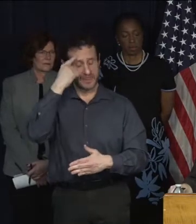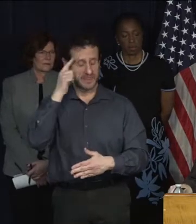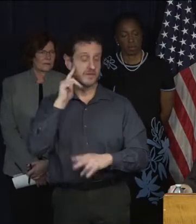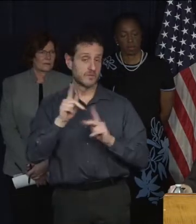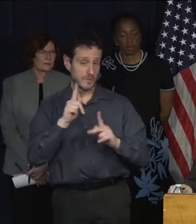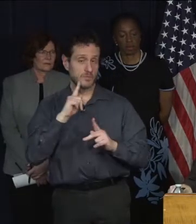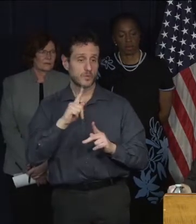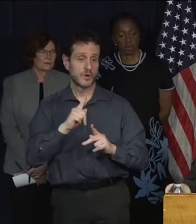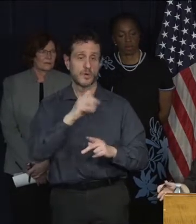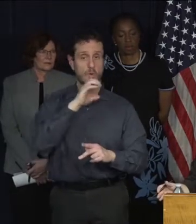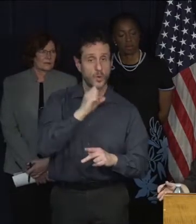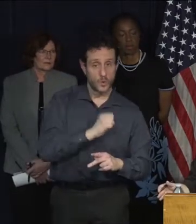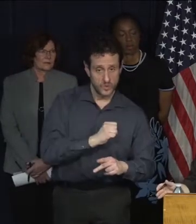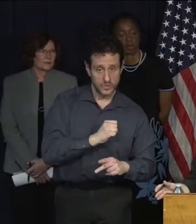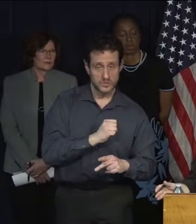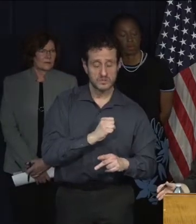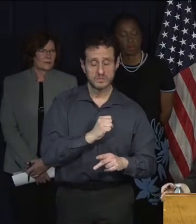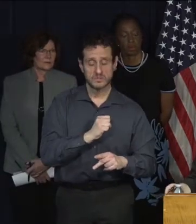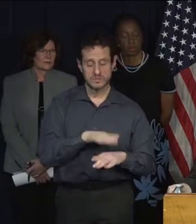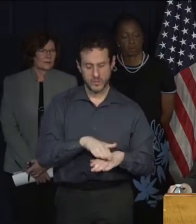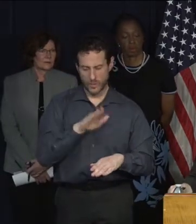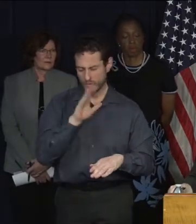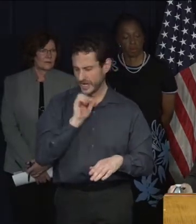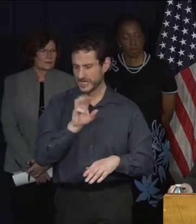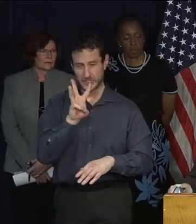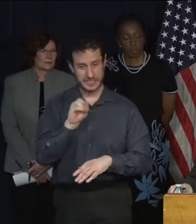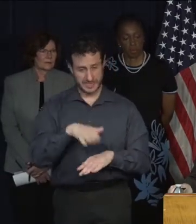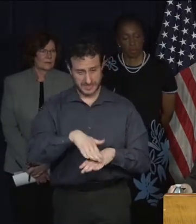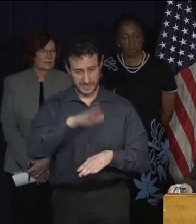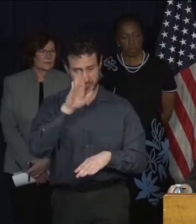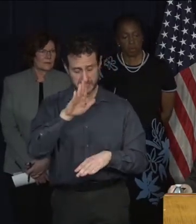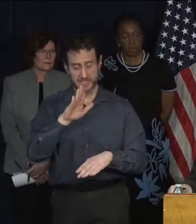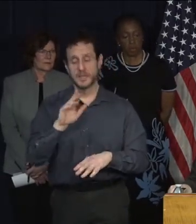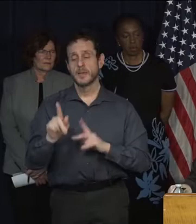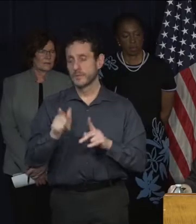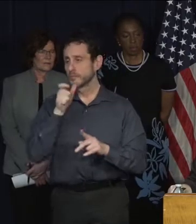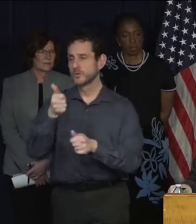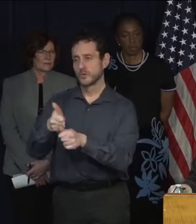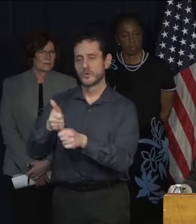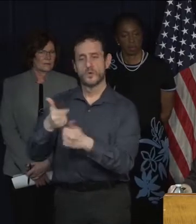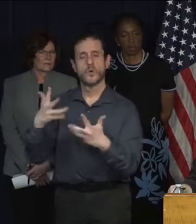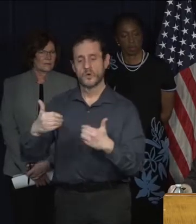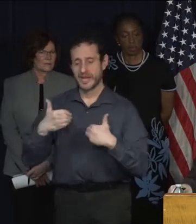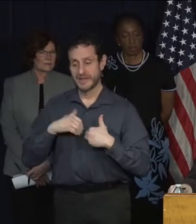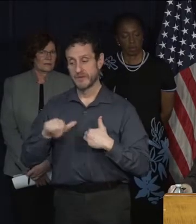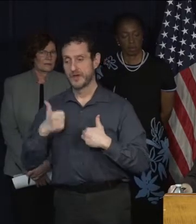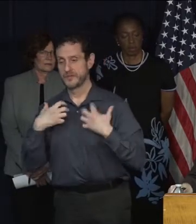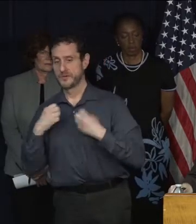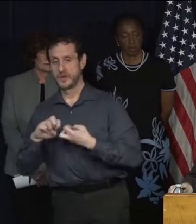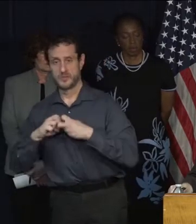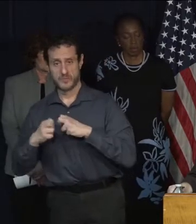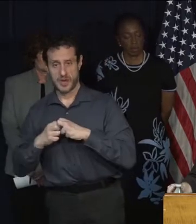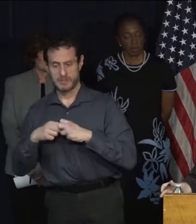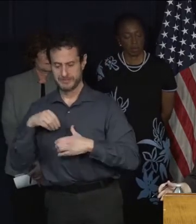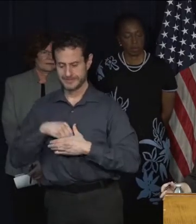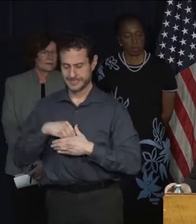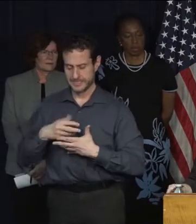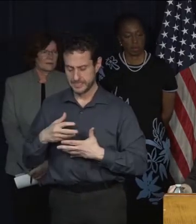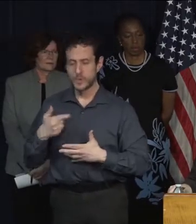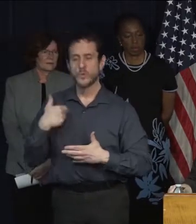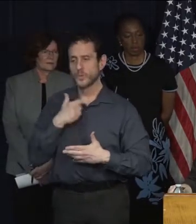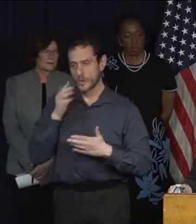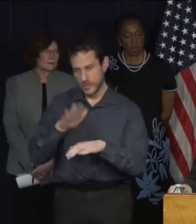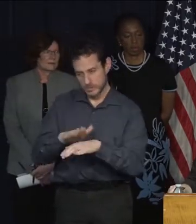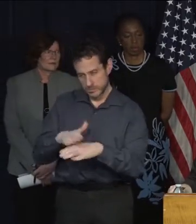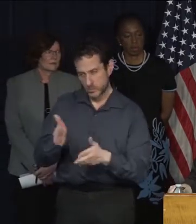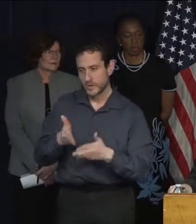are older, over 60, people who have underlying medical conditions, we will be